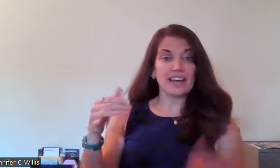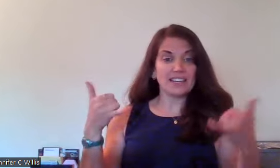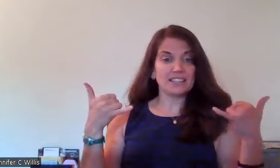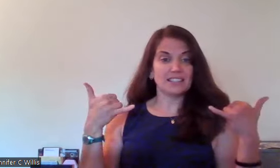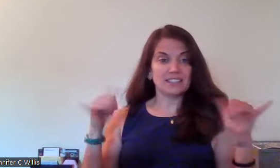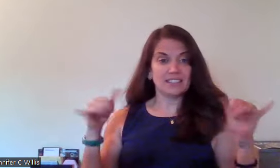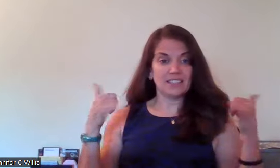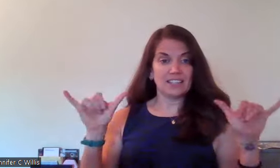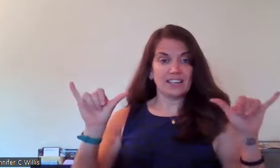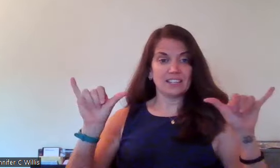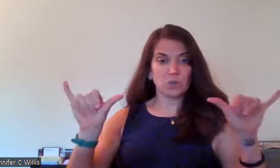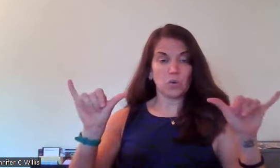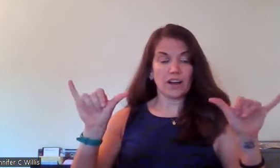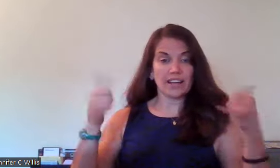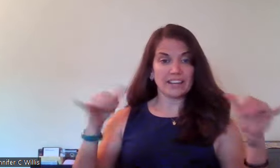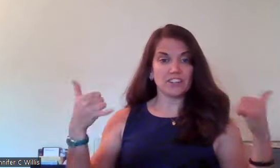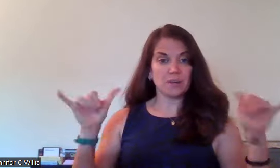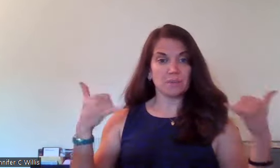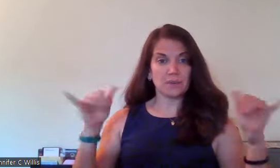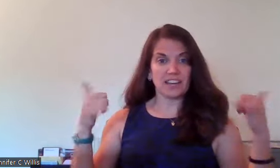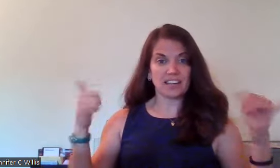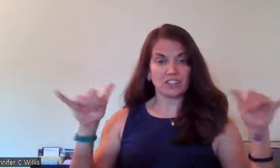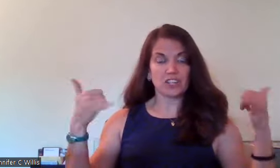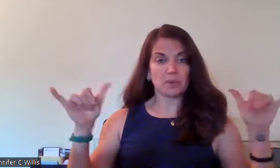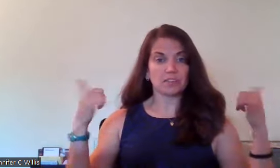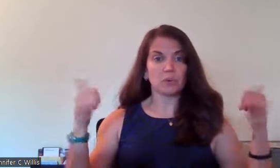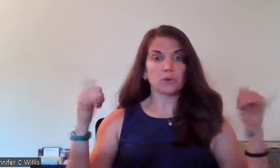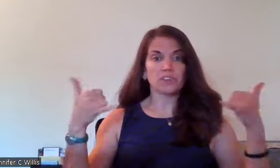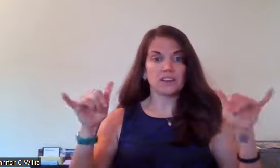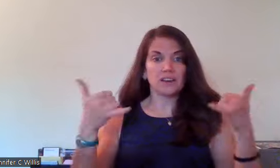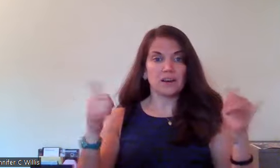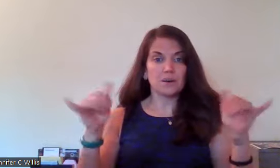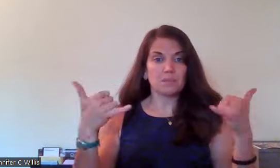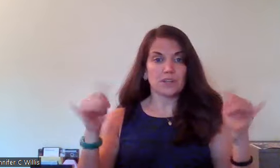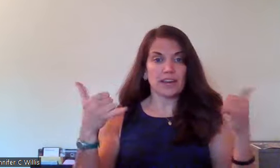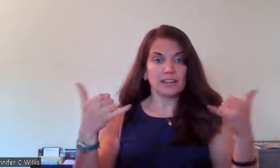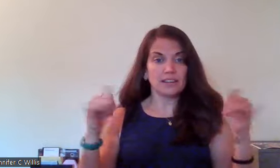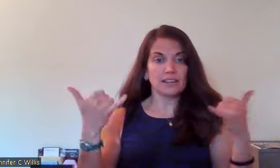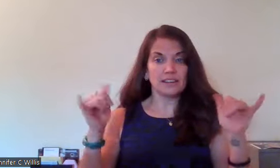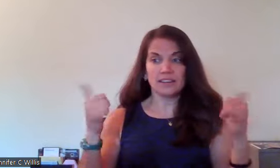Play is a Y hand shape, and you shake it back and forth. Play.